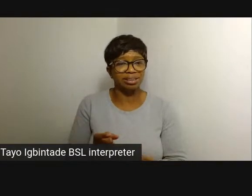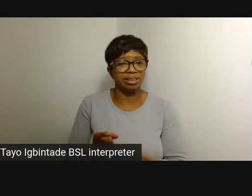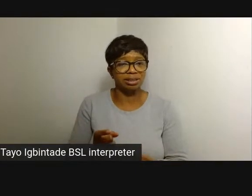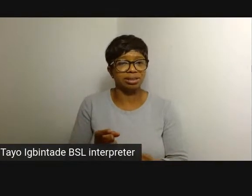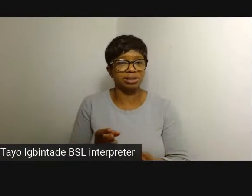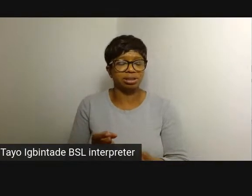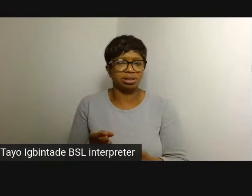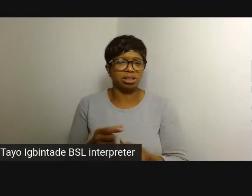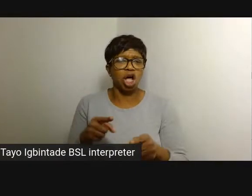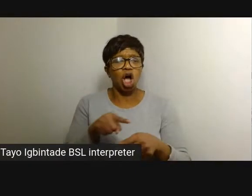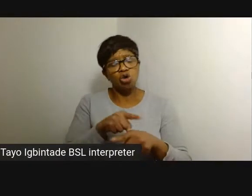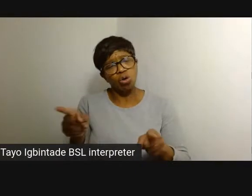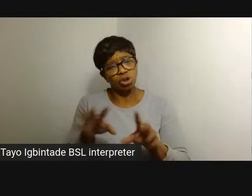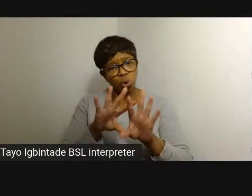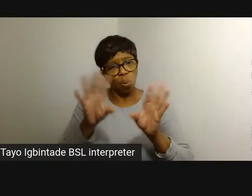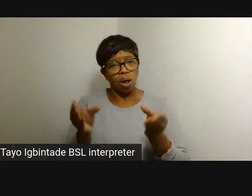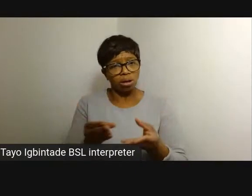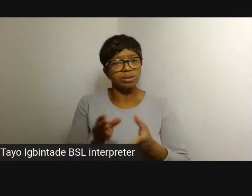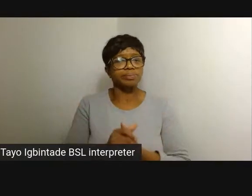and across the world.